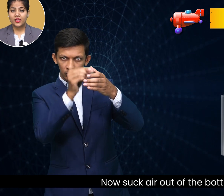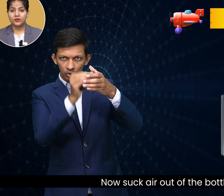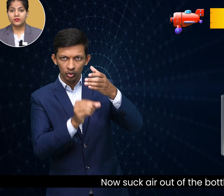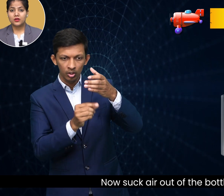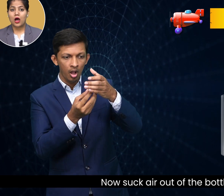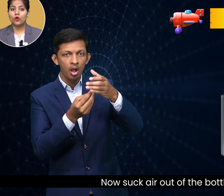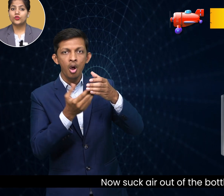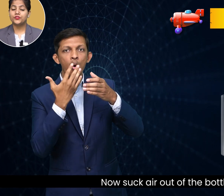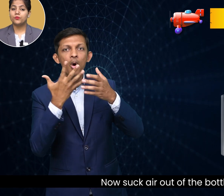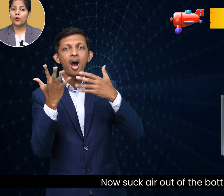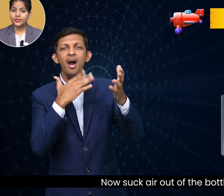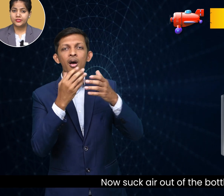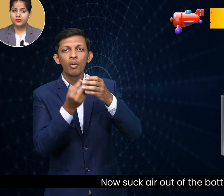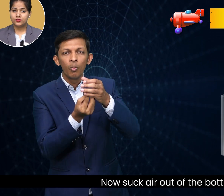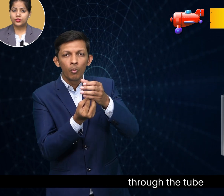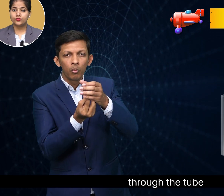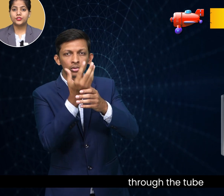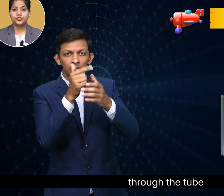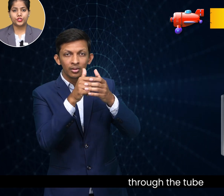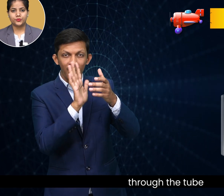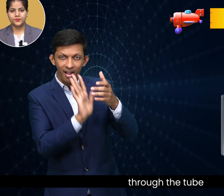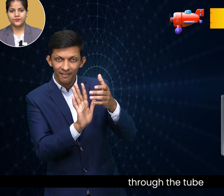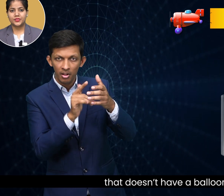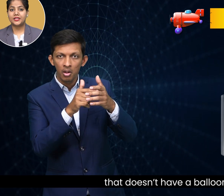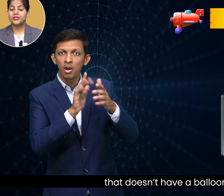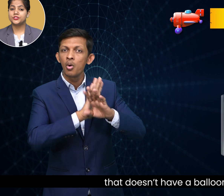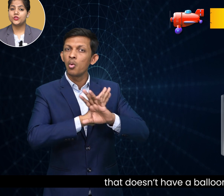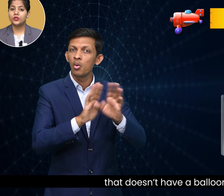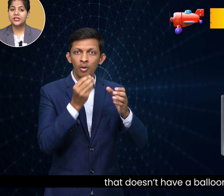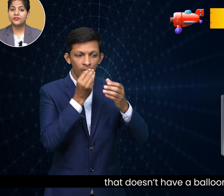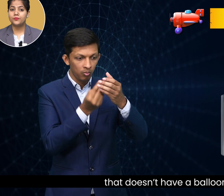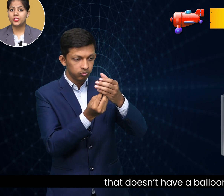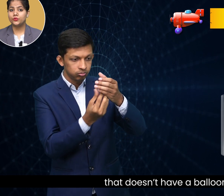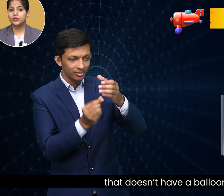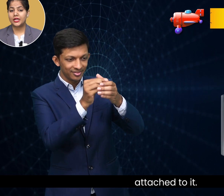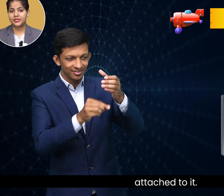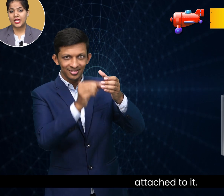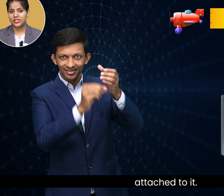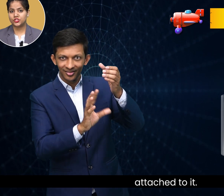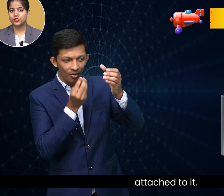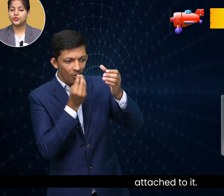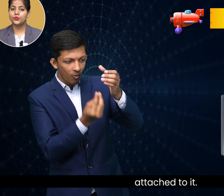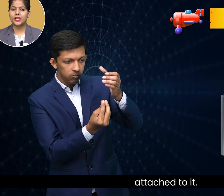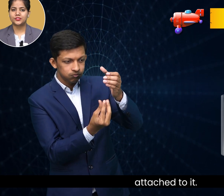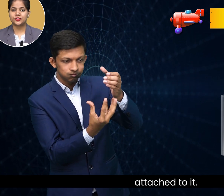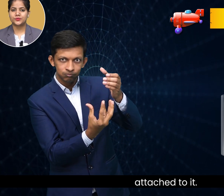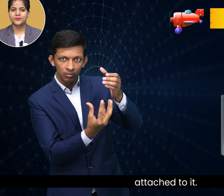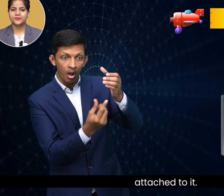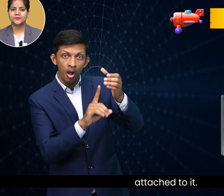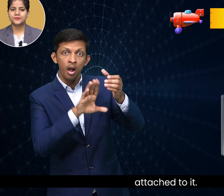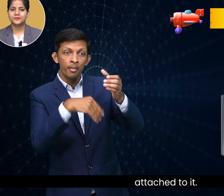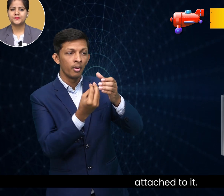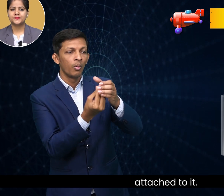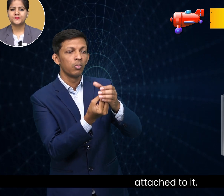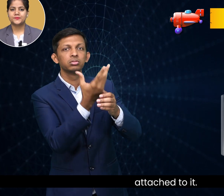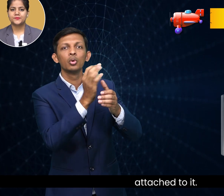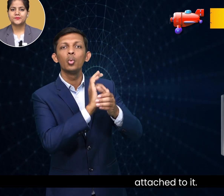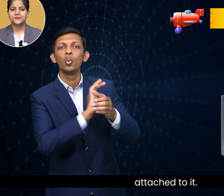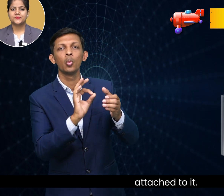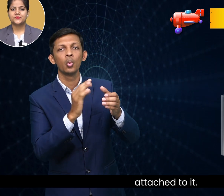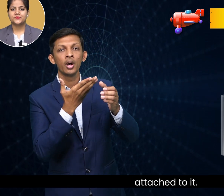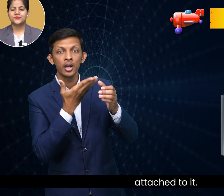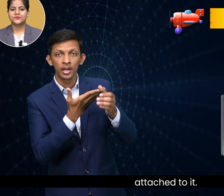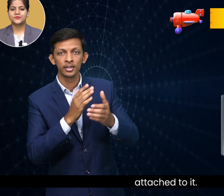suck air out of the bottle through the tube that does not have a balloon attached to it.